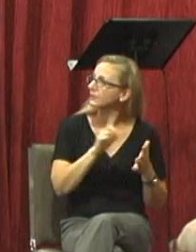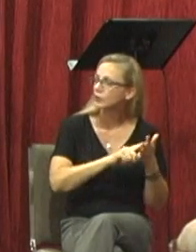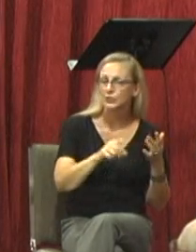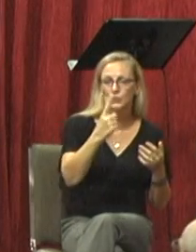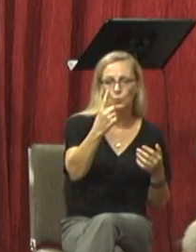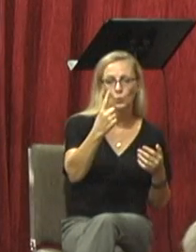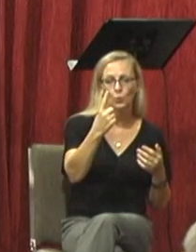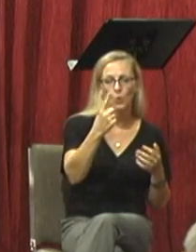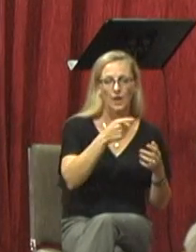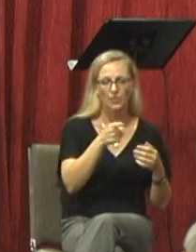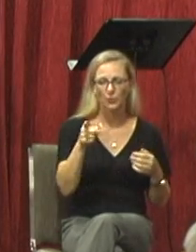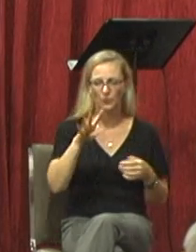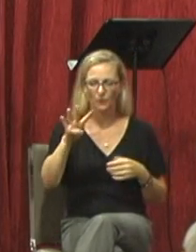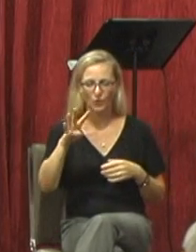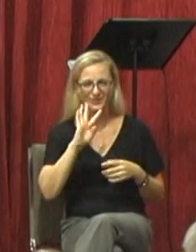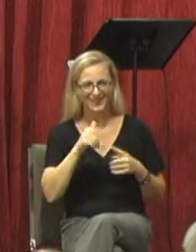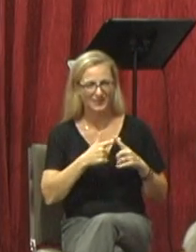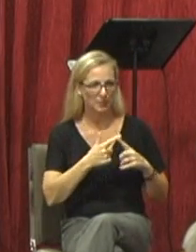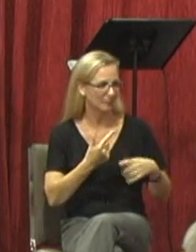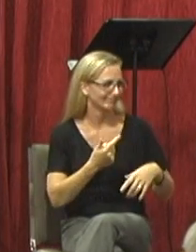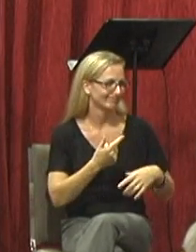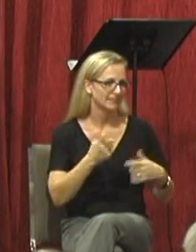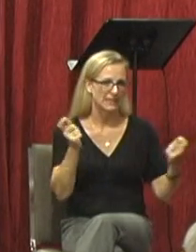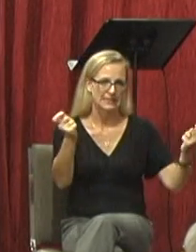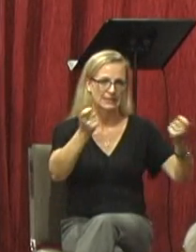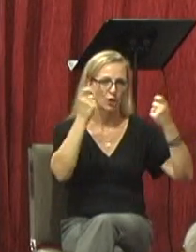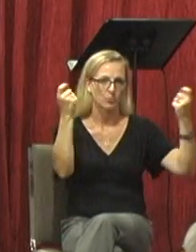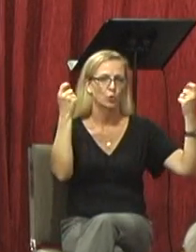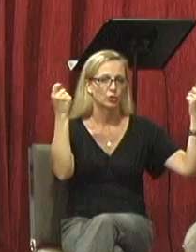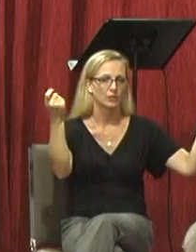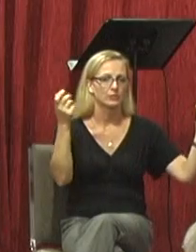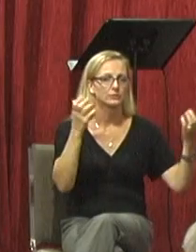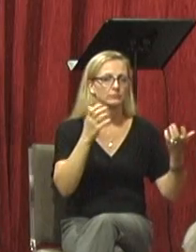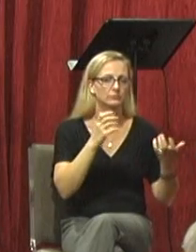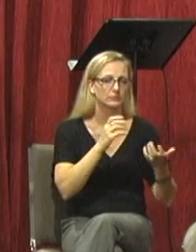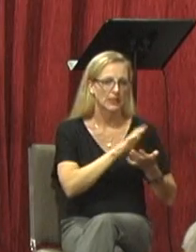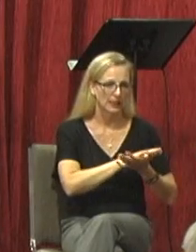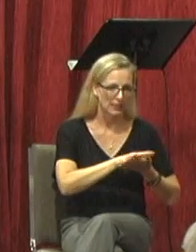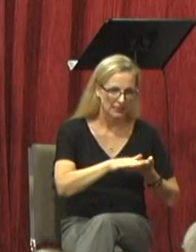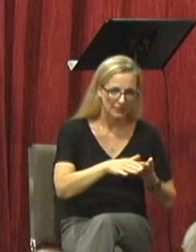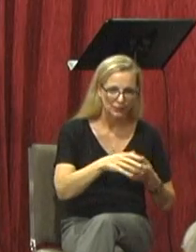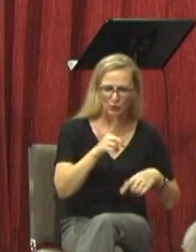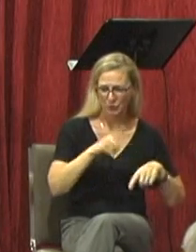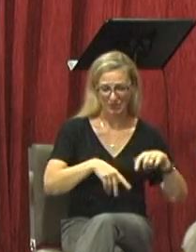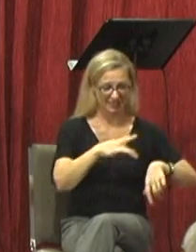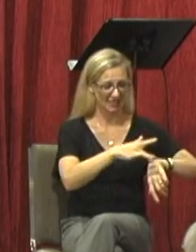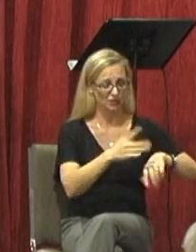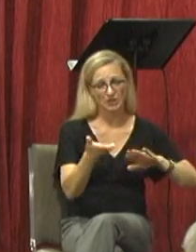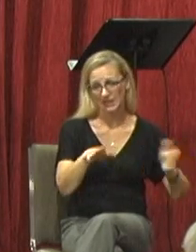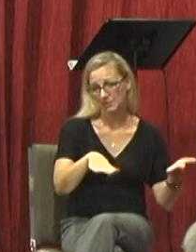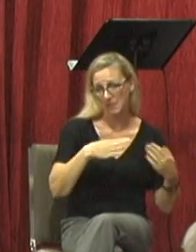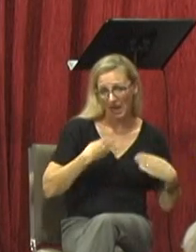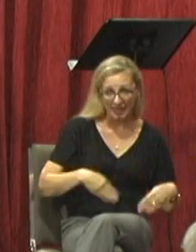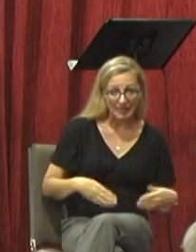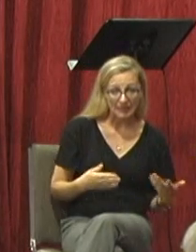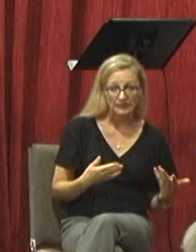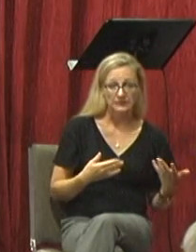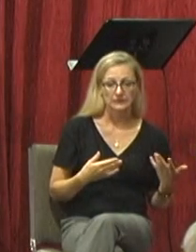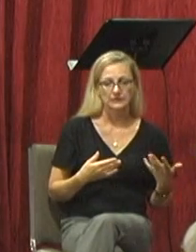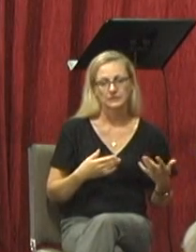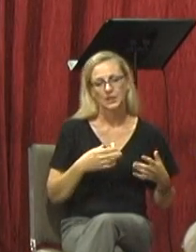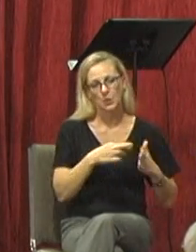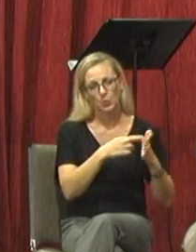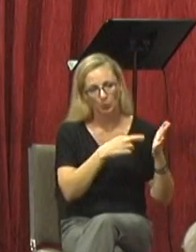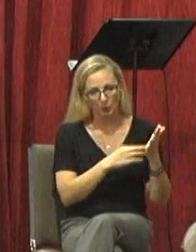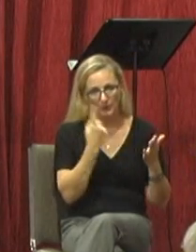cleanliness, touching a dead body. You couldn't touch a dead body except for the death of a close relative if you were a Kohen. There are rules for